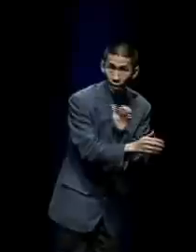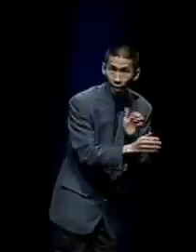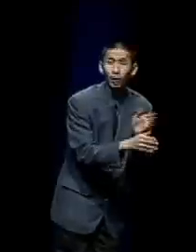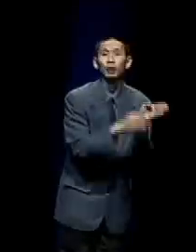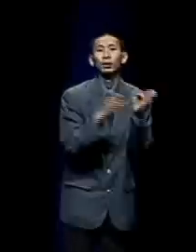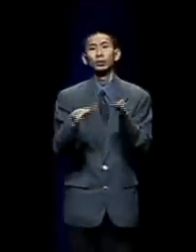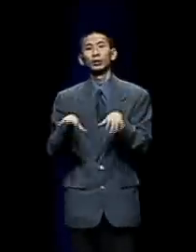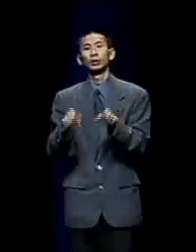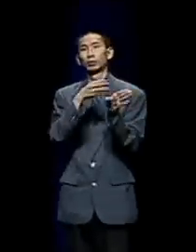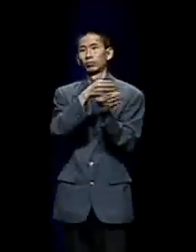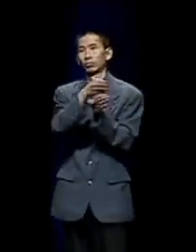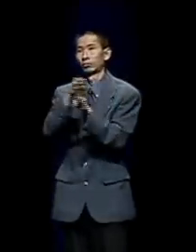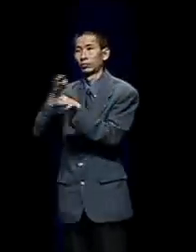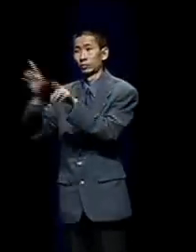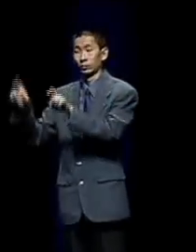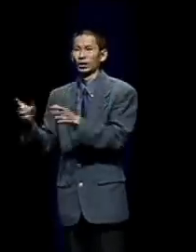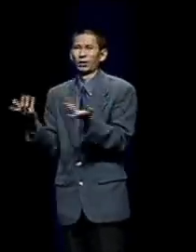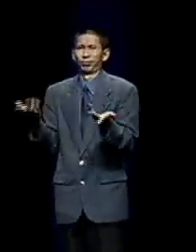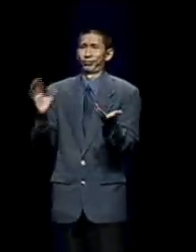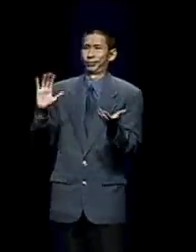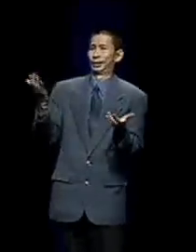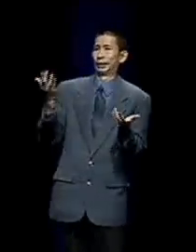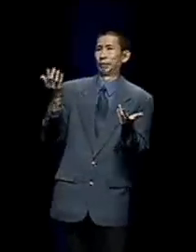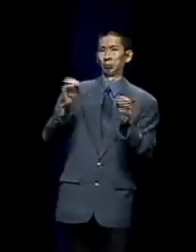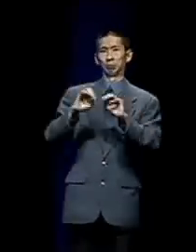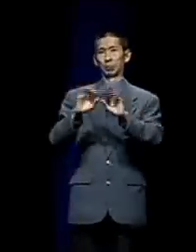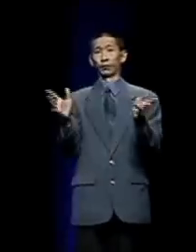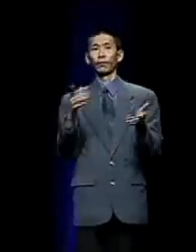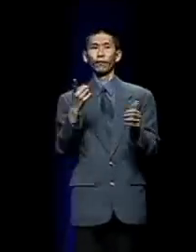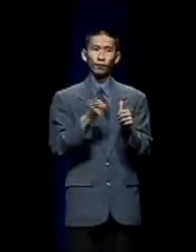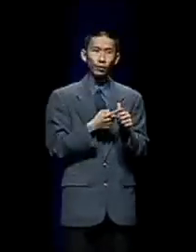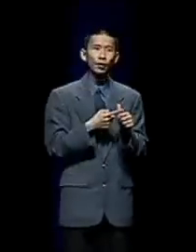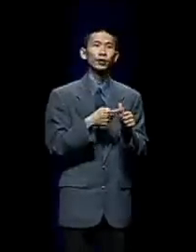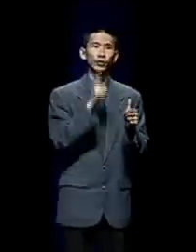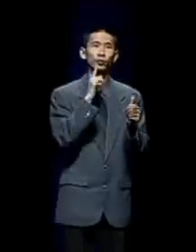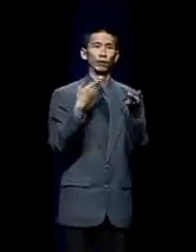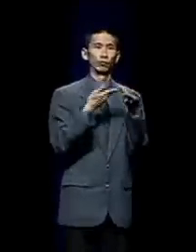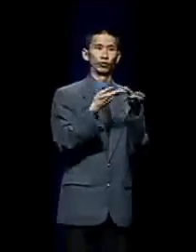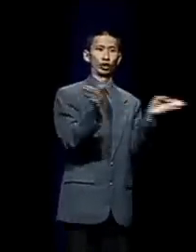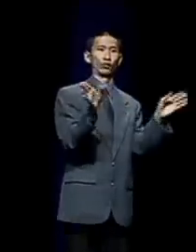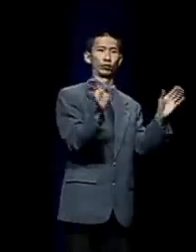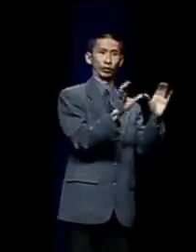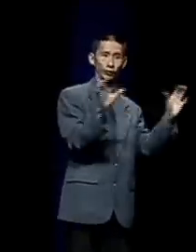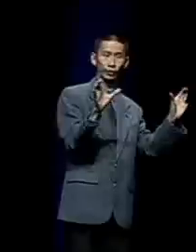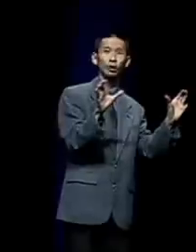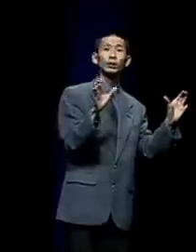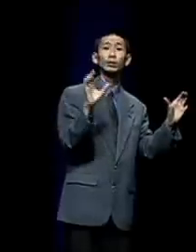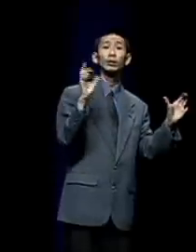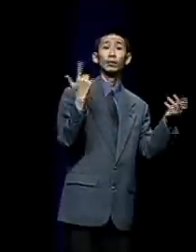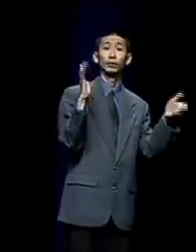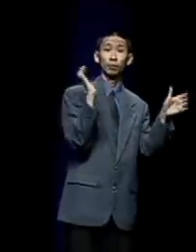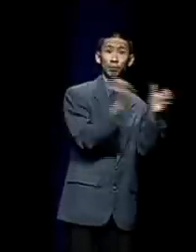I mean, that sort of makes sense, that you're a generalist first and then you are specialized in a particular area.